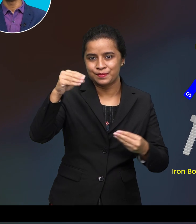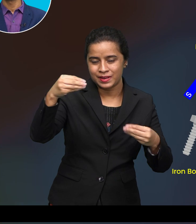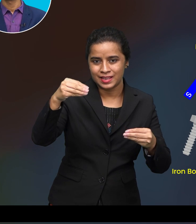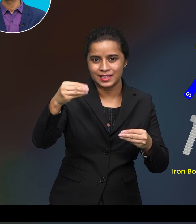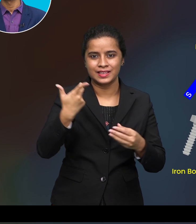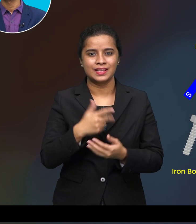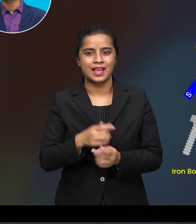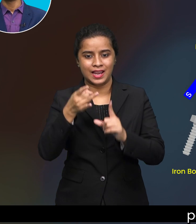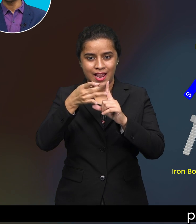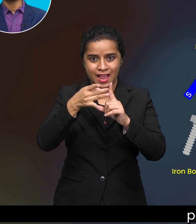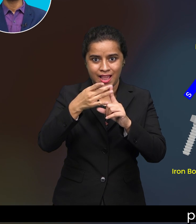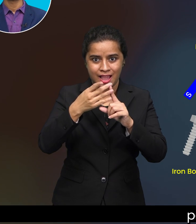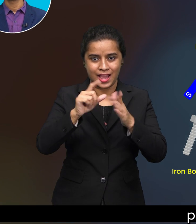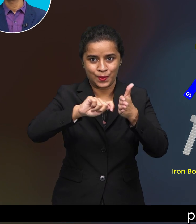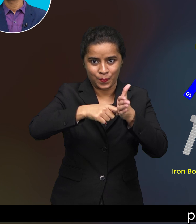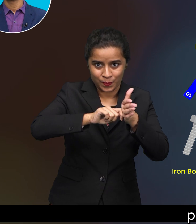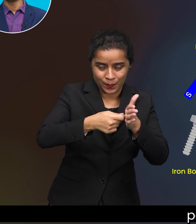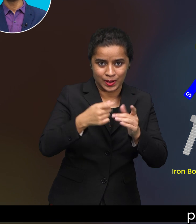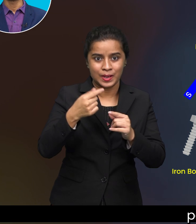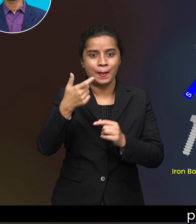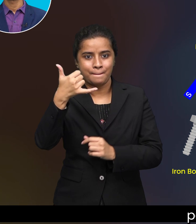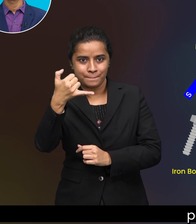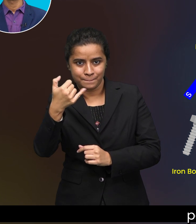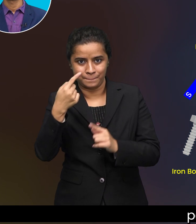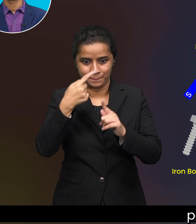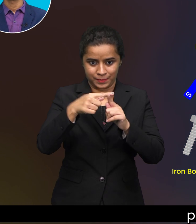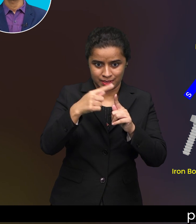iron bolt, pen, pencil,